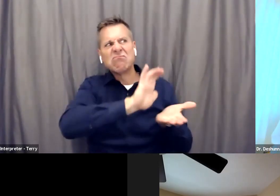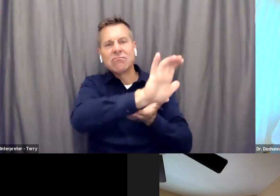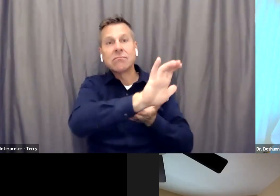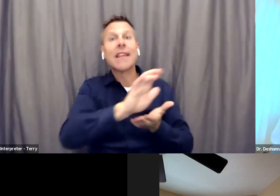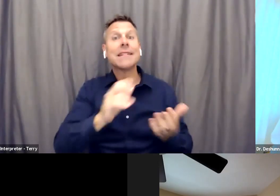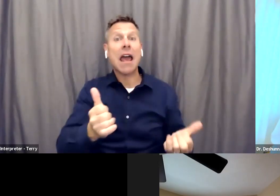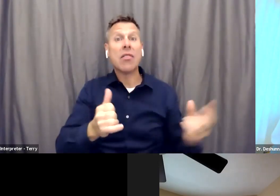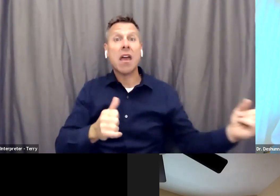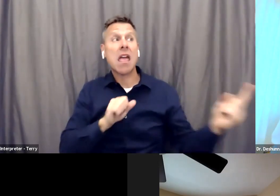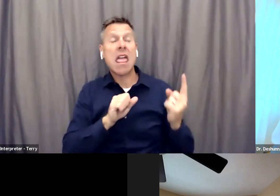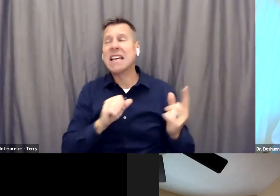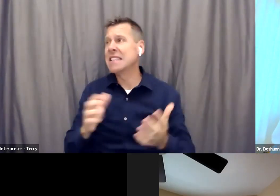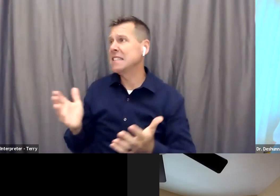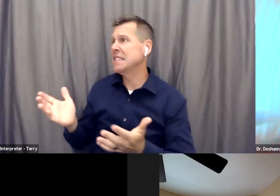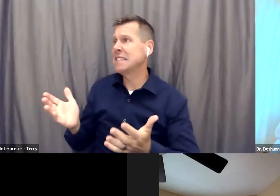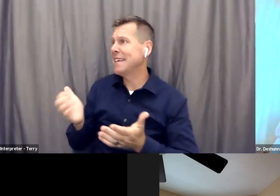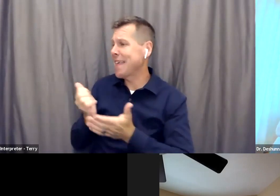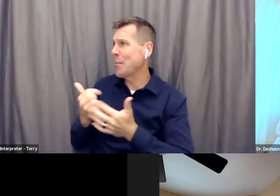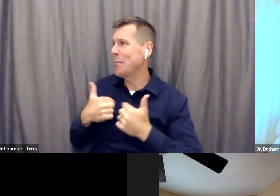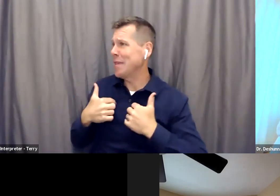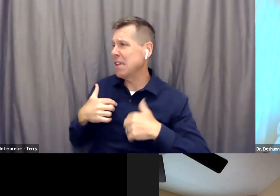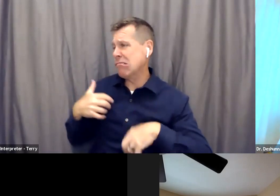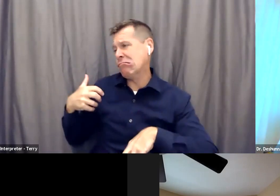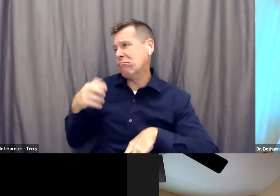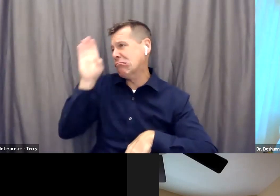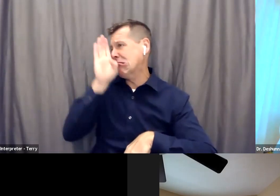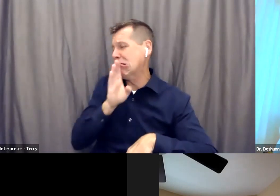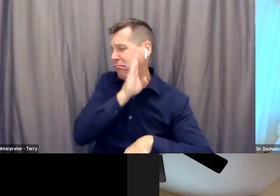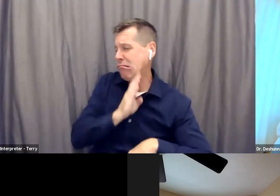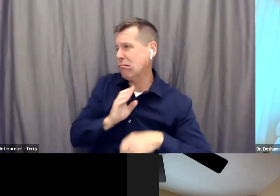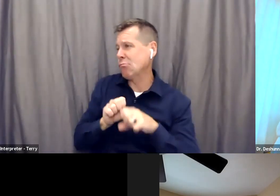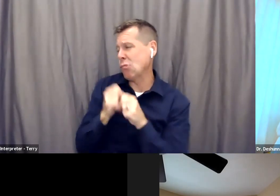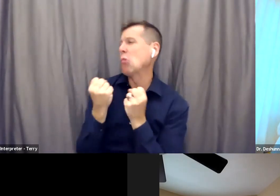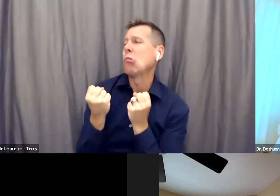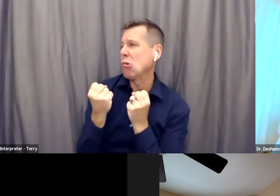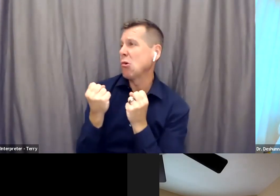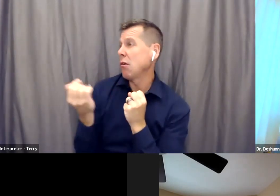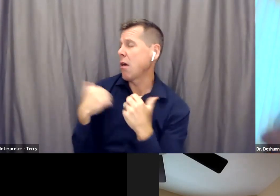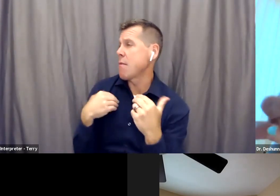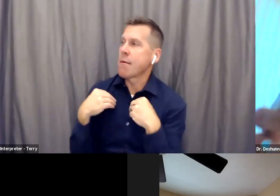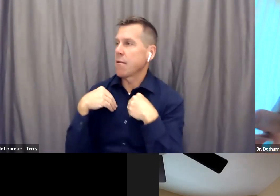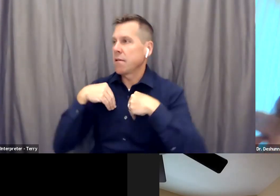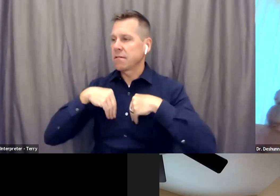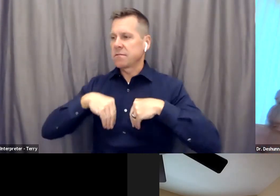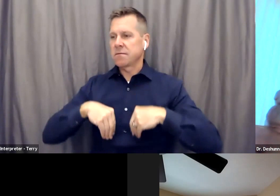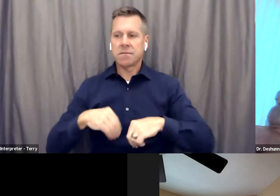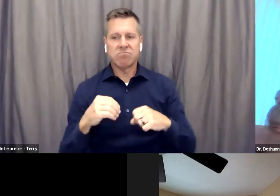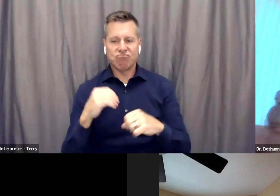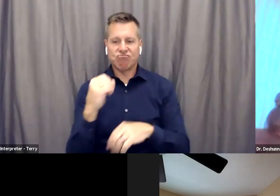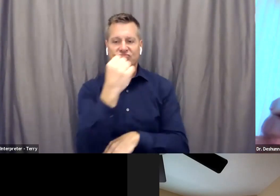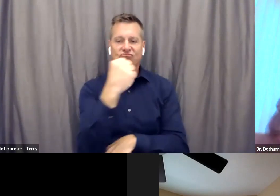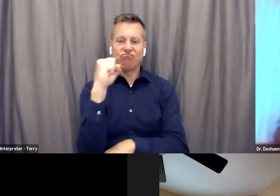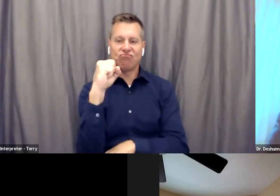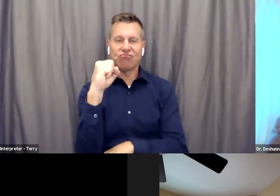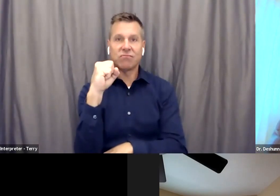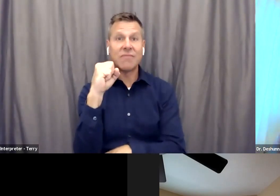them put themselves back together so then they can begin to put the soil and grow